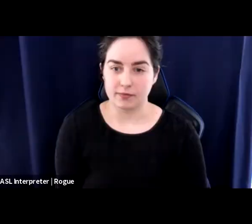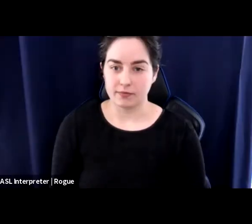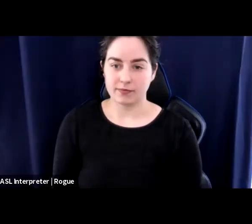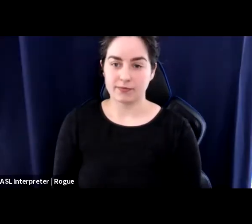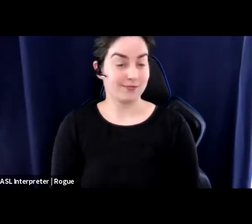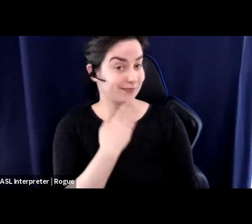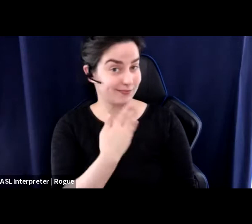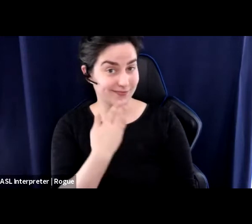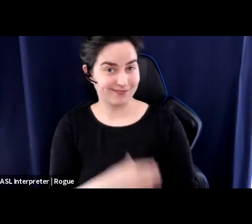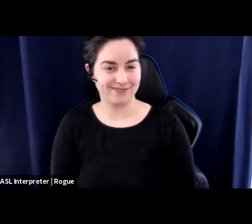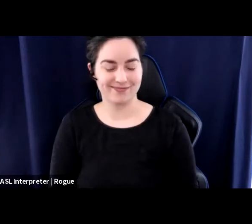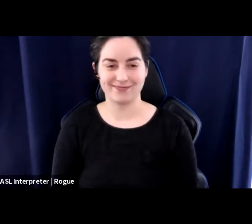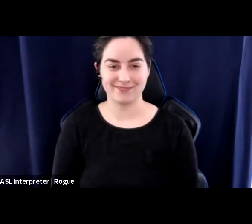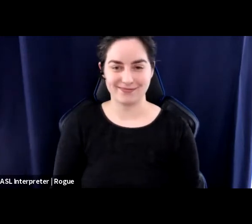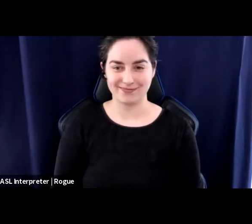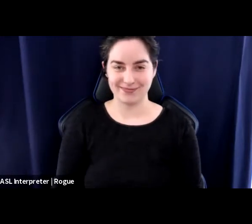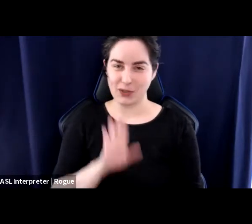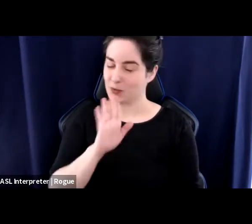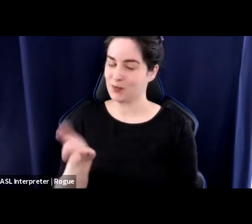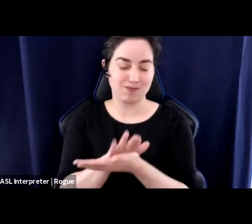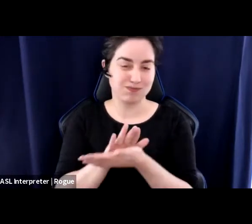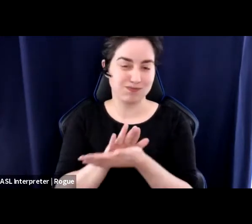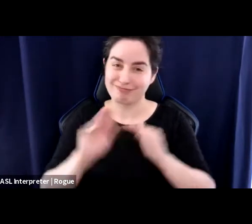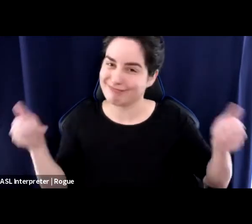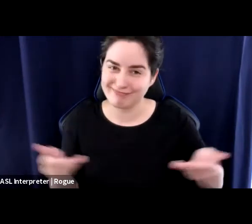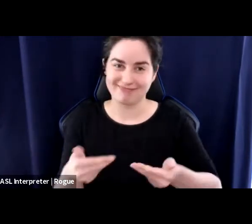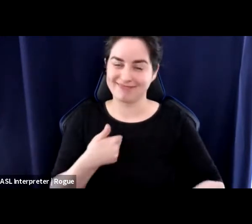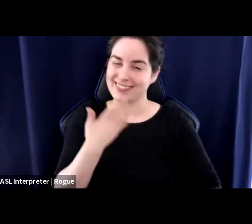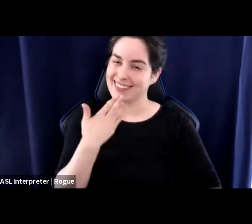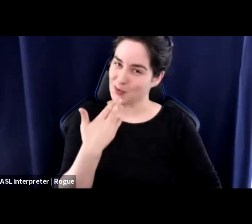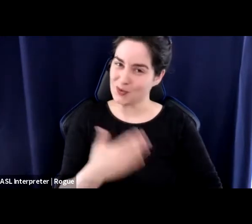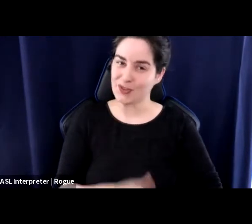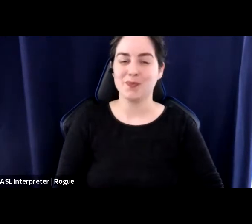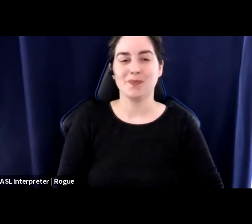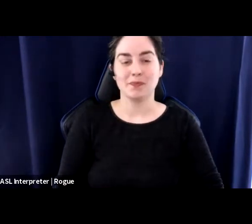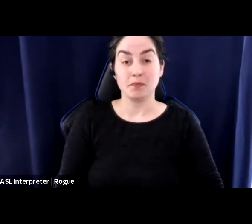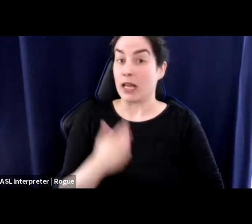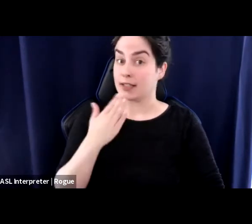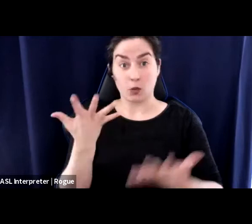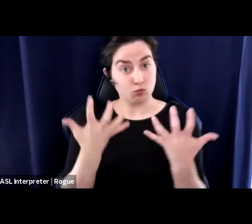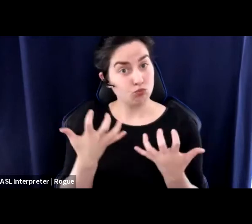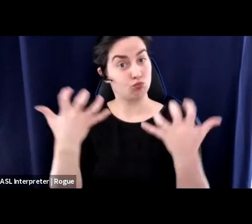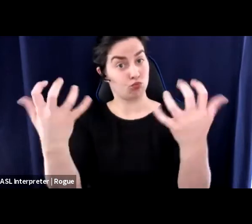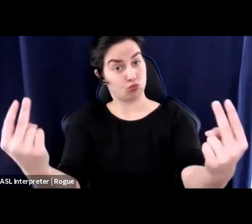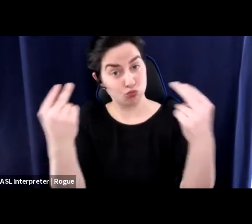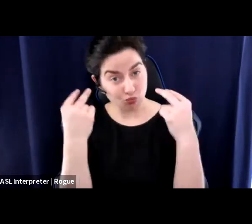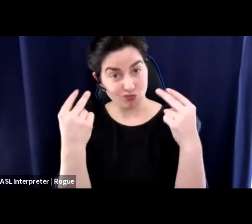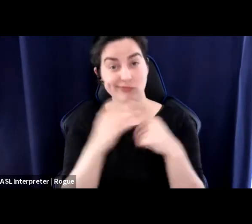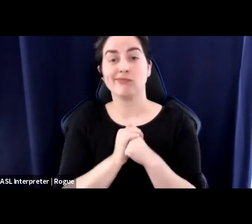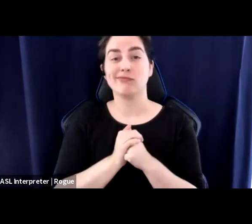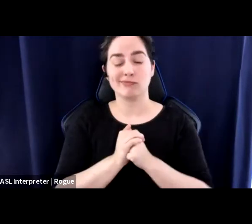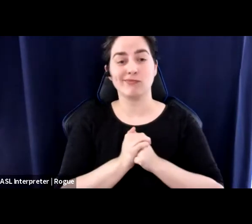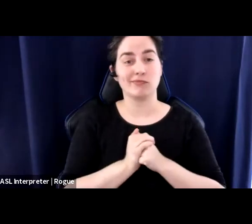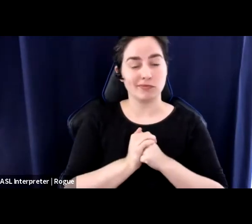Thank you so much for that generous introduction, Linda, and thank you everybody for joining us